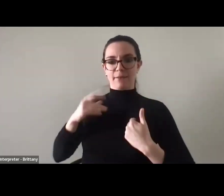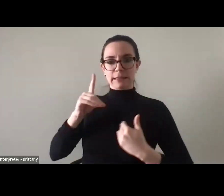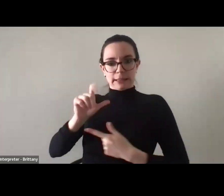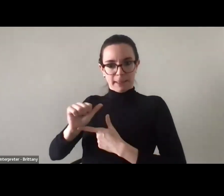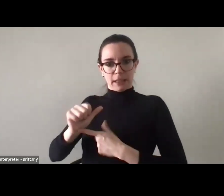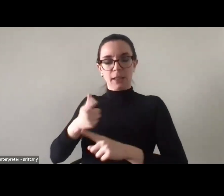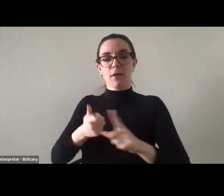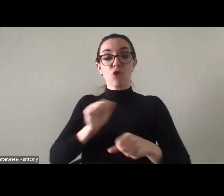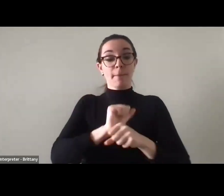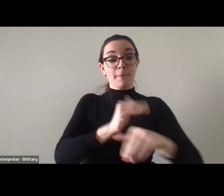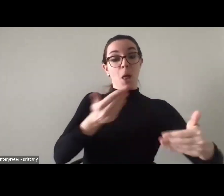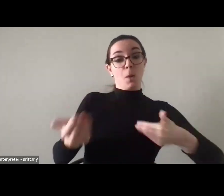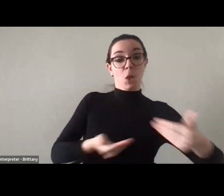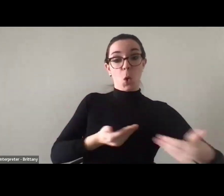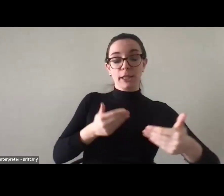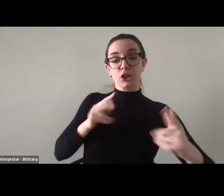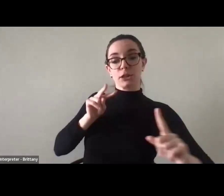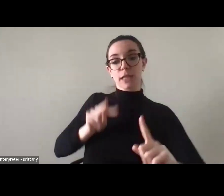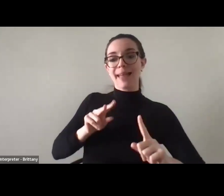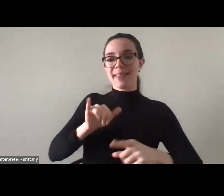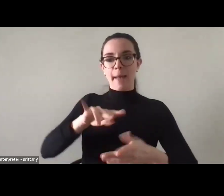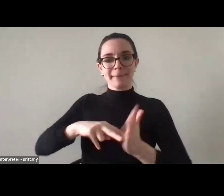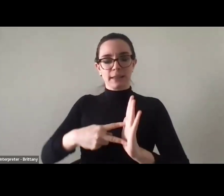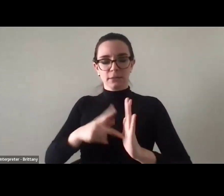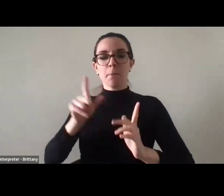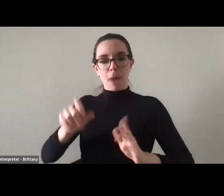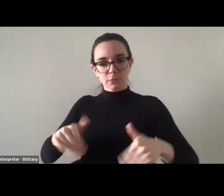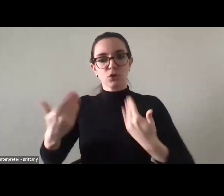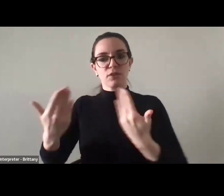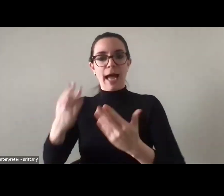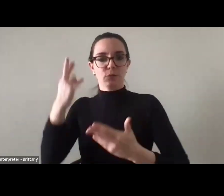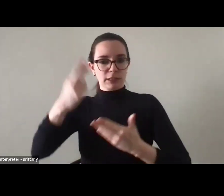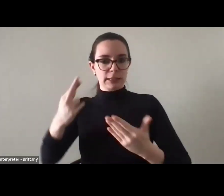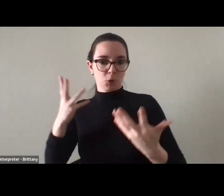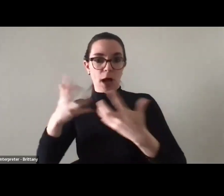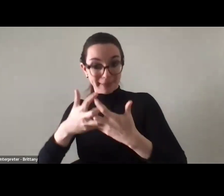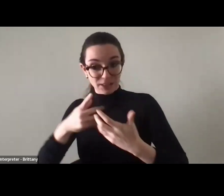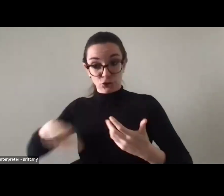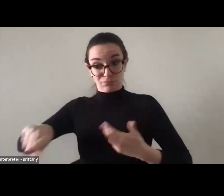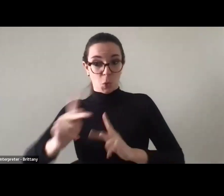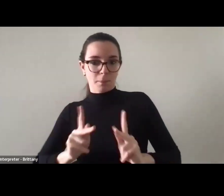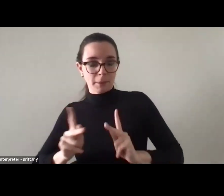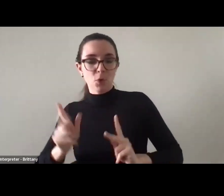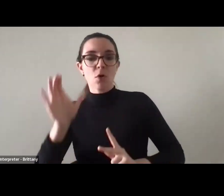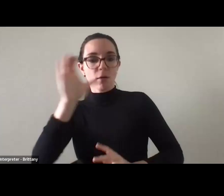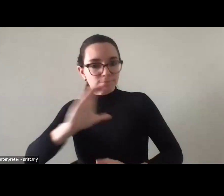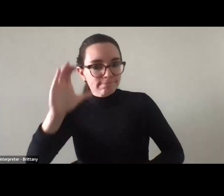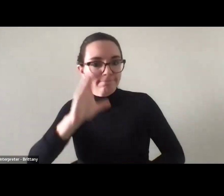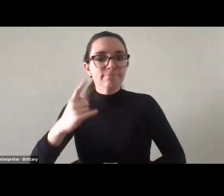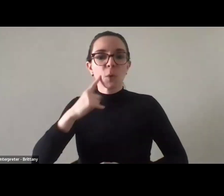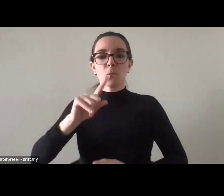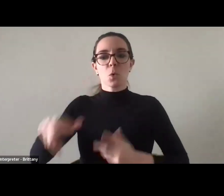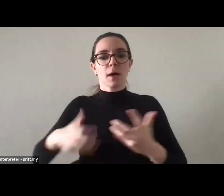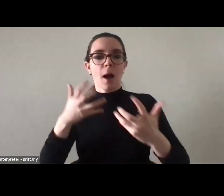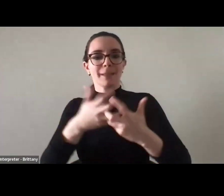employer side, that means that an accommodation has to be made, and those folks are actively seeking some kind of